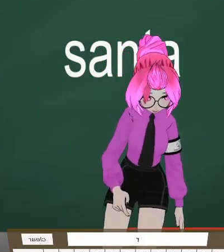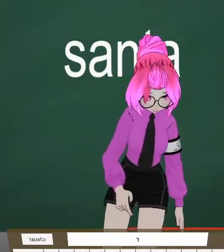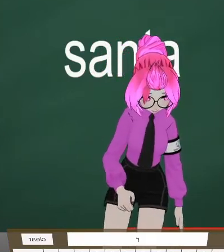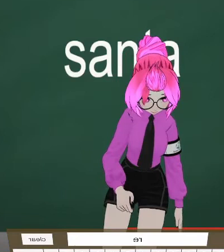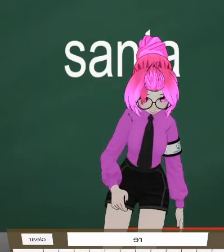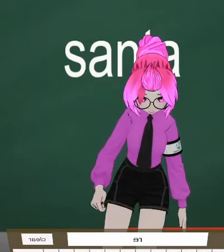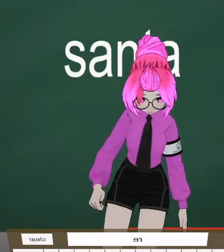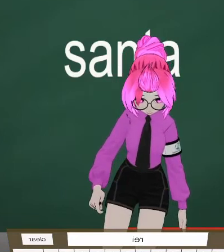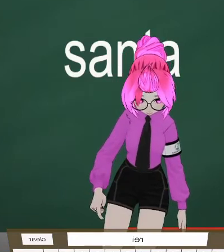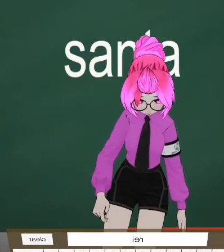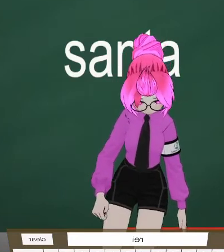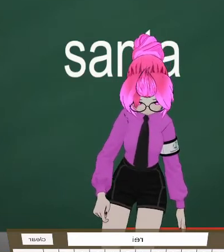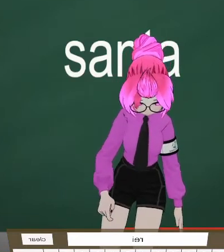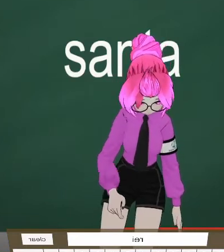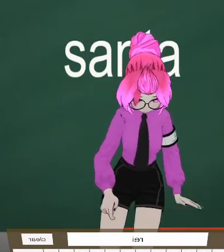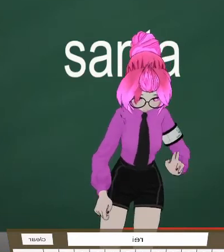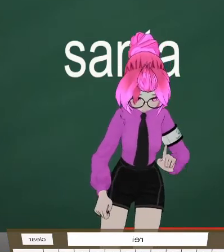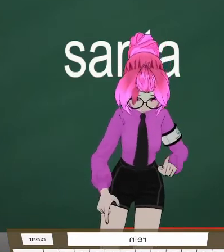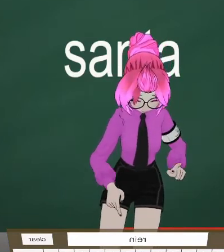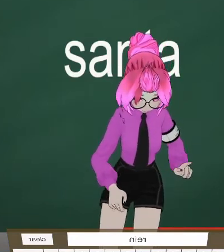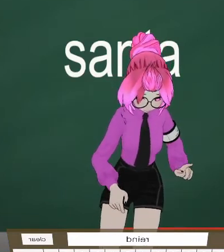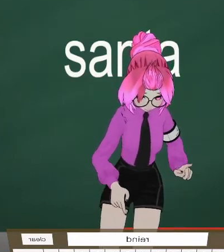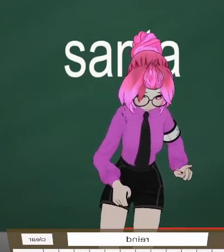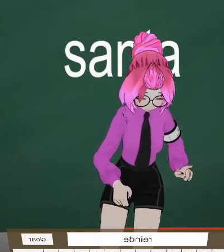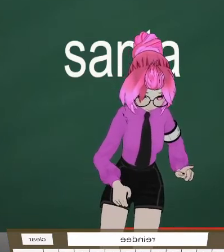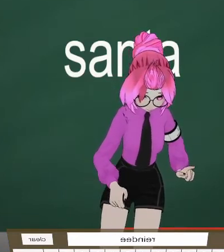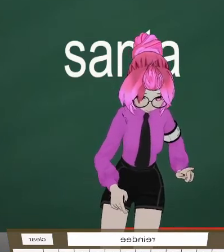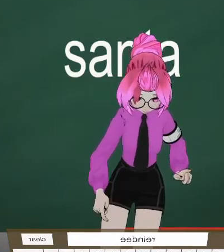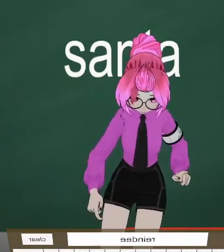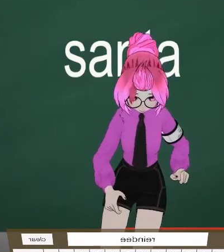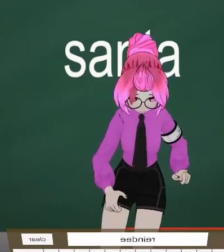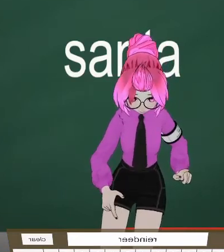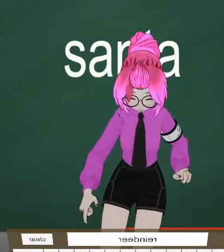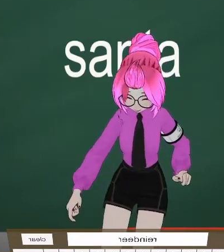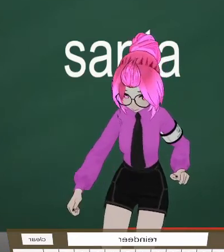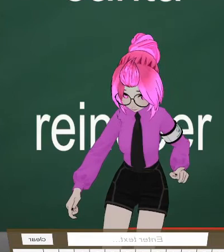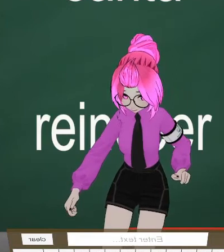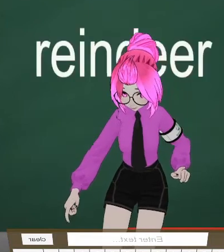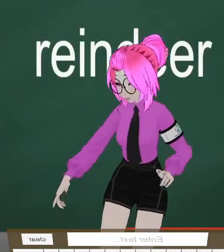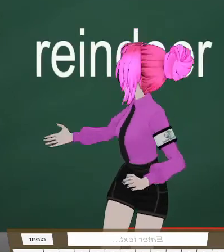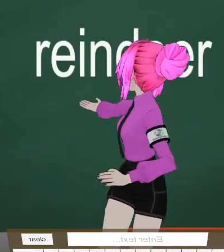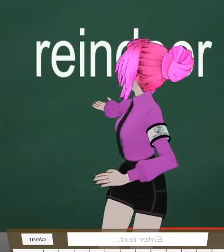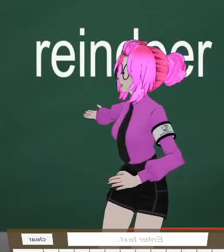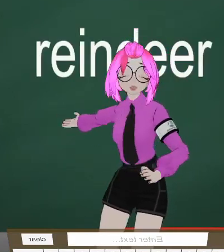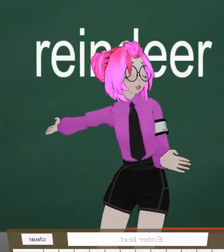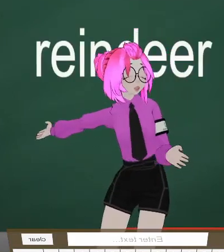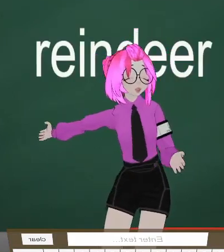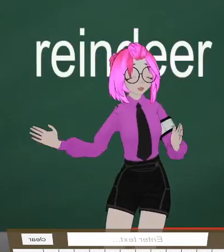reindeer we